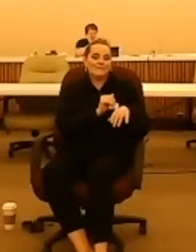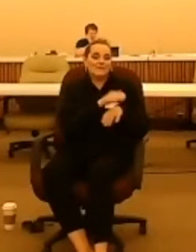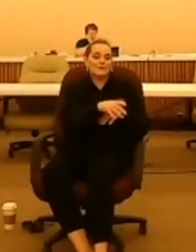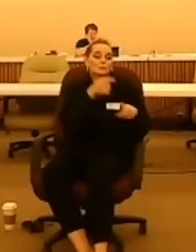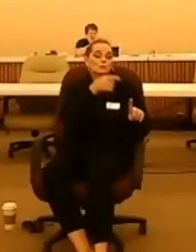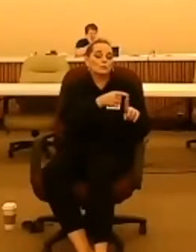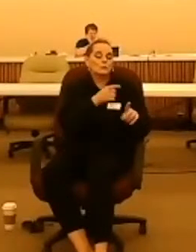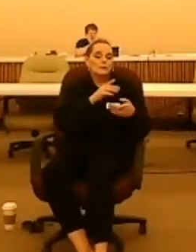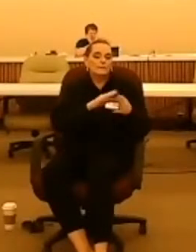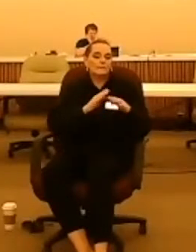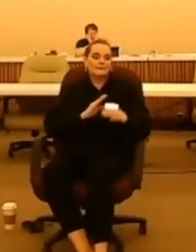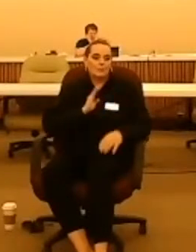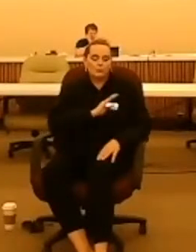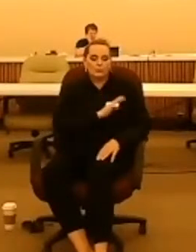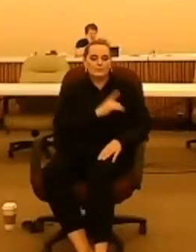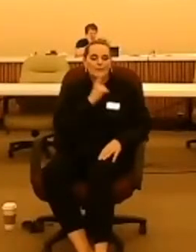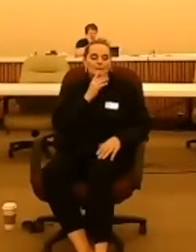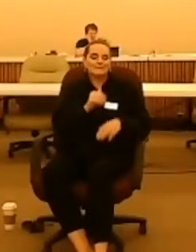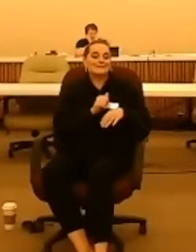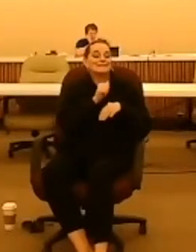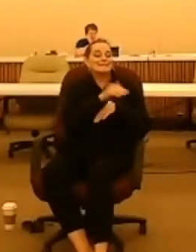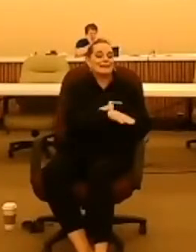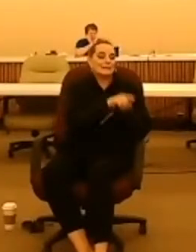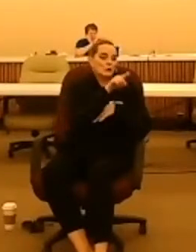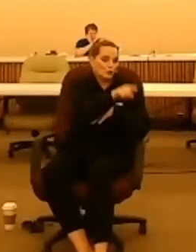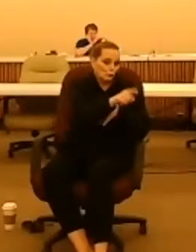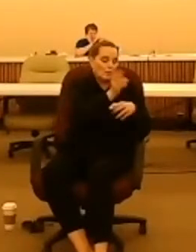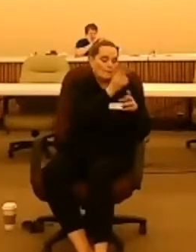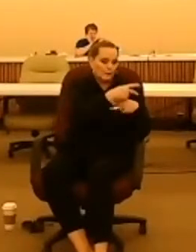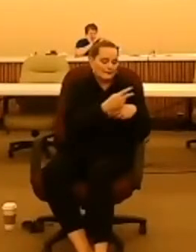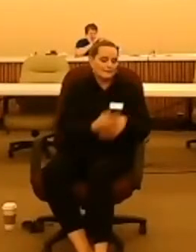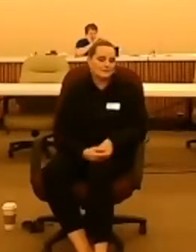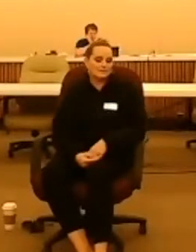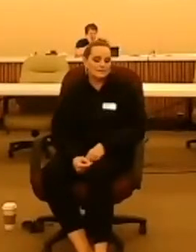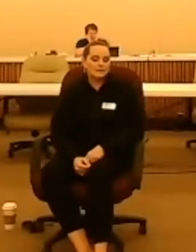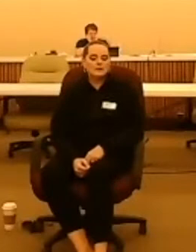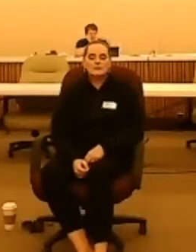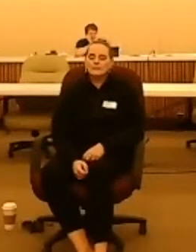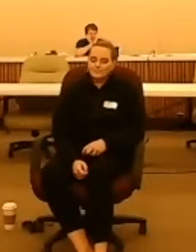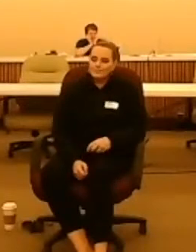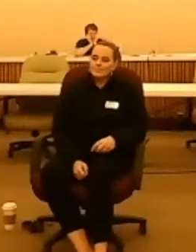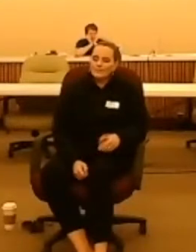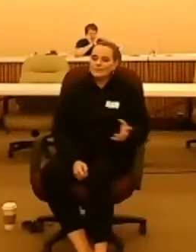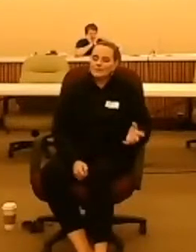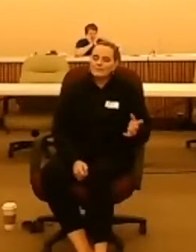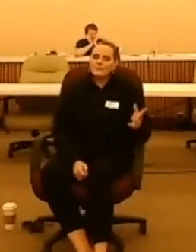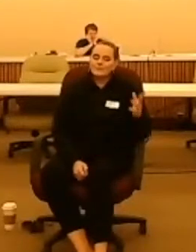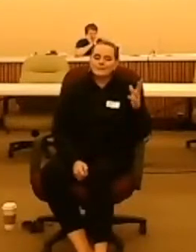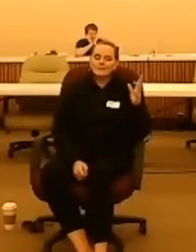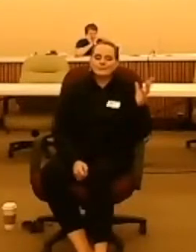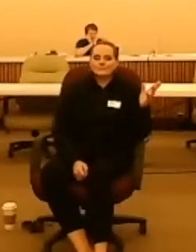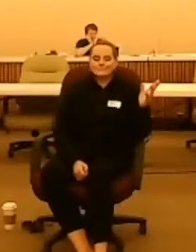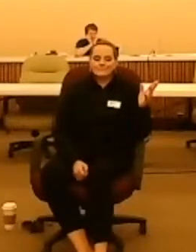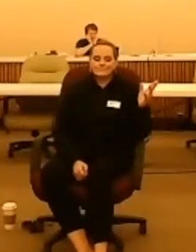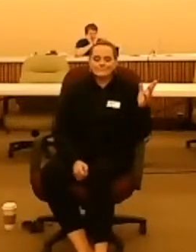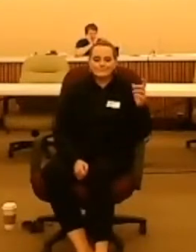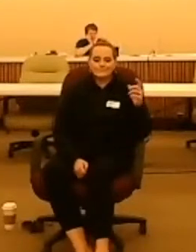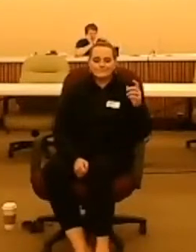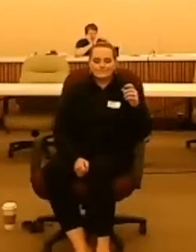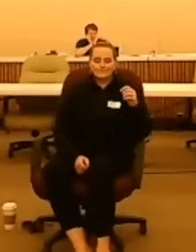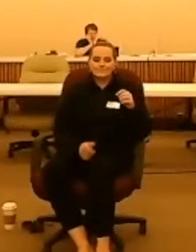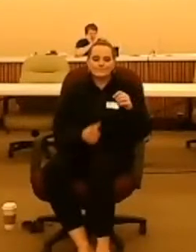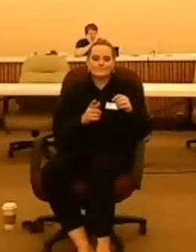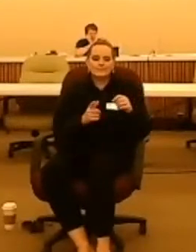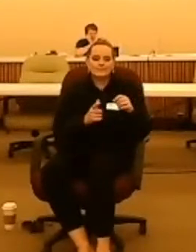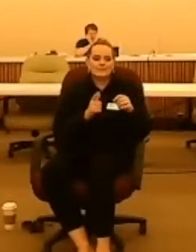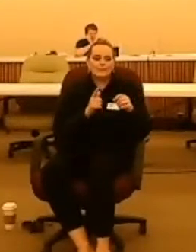board, that means it's delivering a product to you. It would be outside of the bounds of that entity's authority